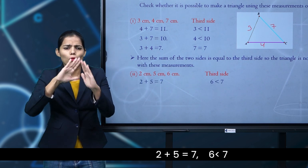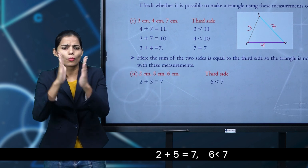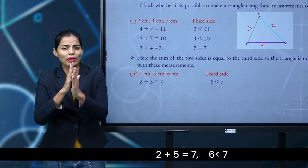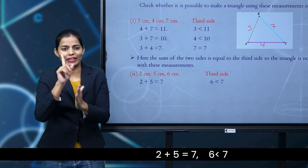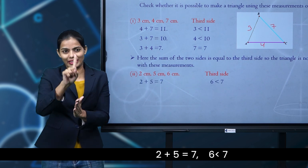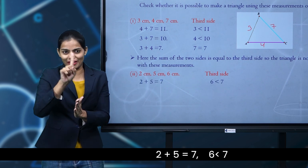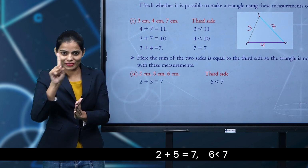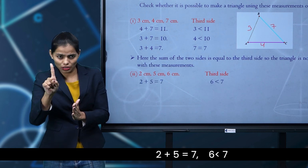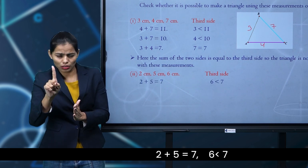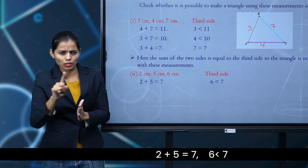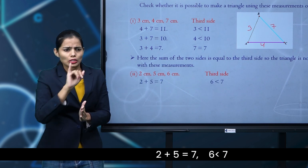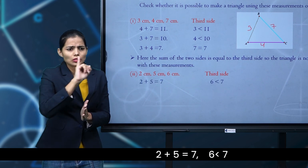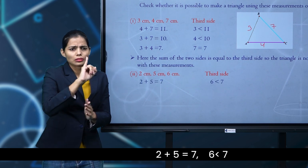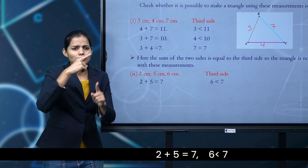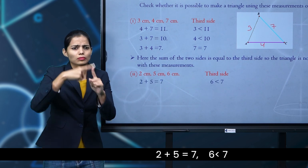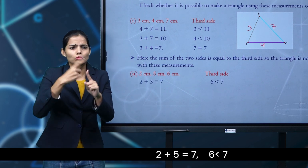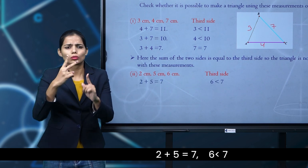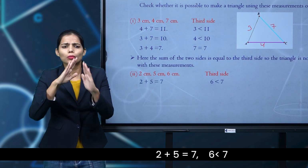7. 6 less than 7.